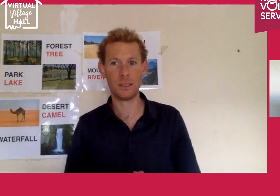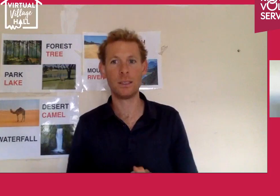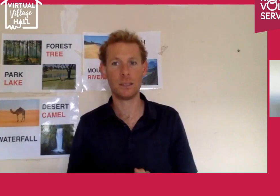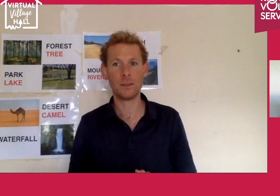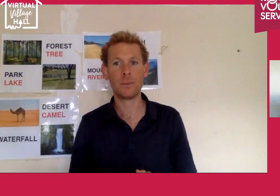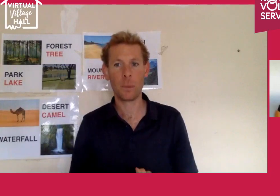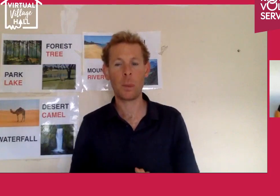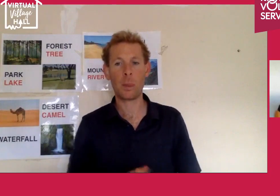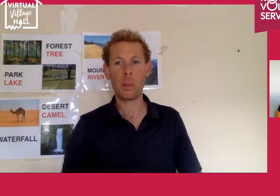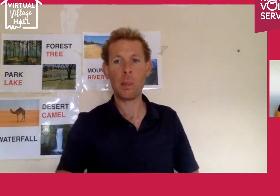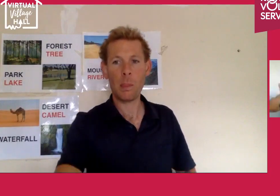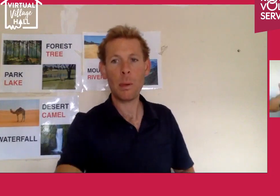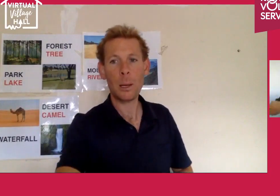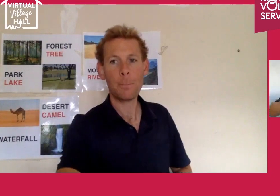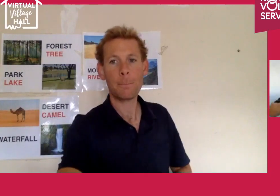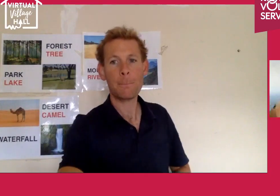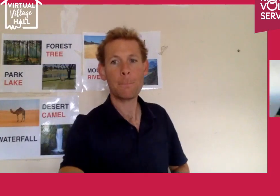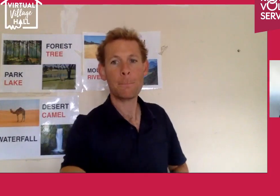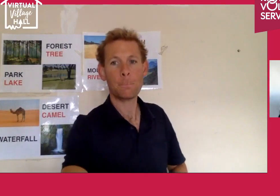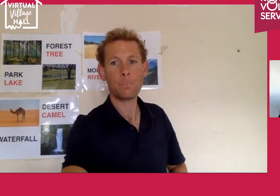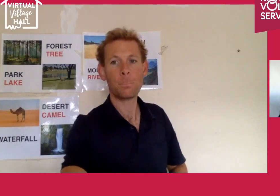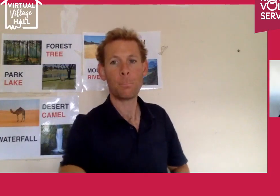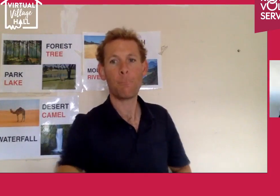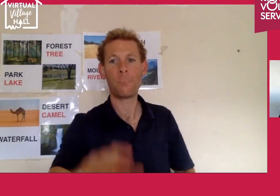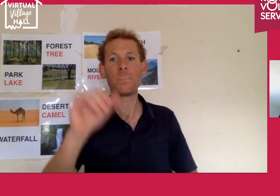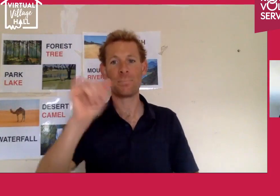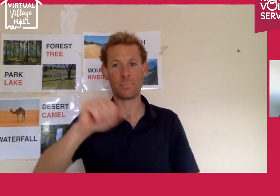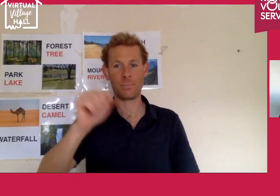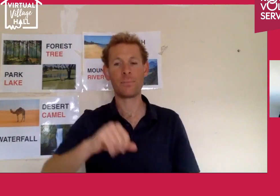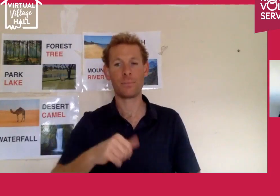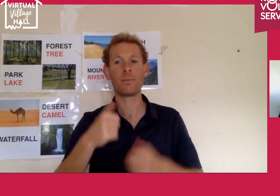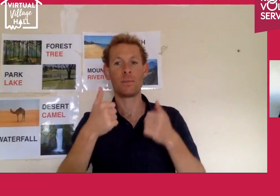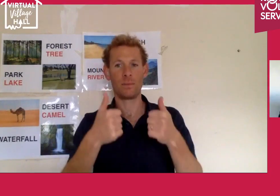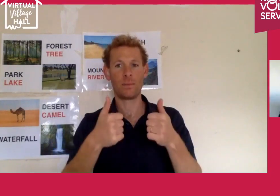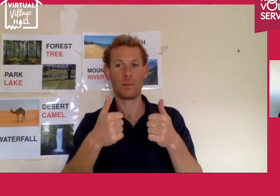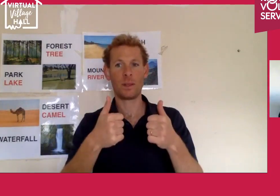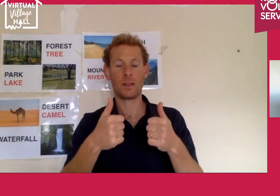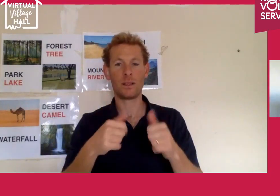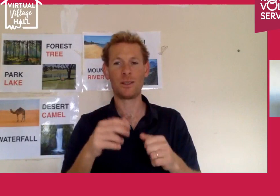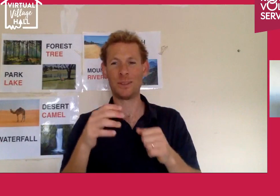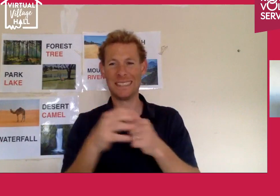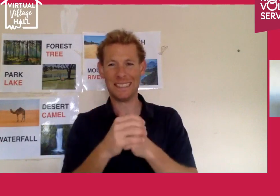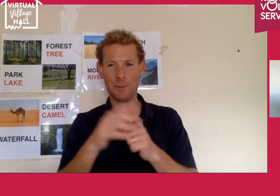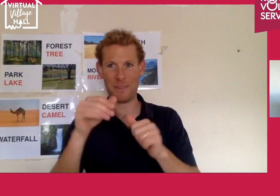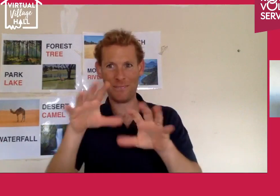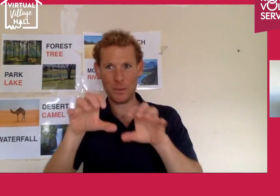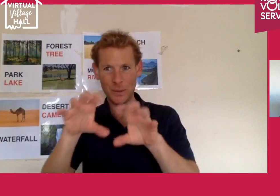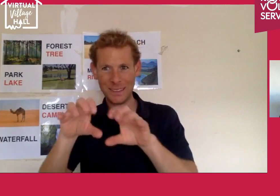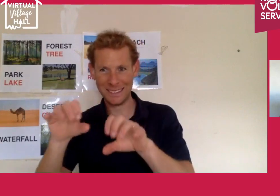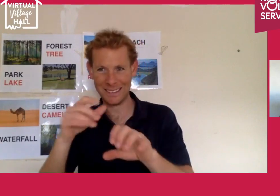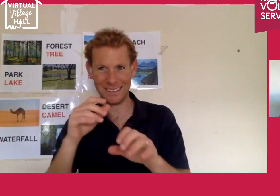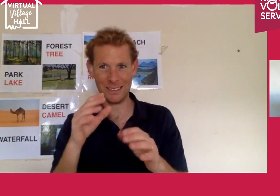interpreters, because it's their access to communication. It's not just because it's nice to have somebody go along with you. It's so that